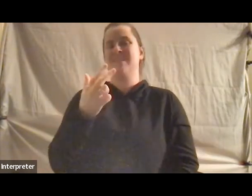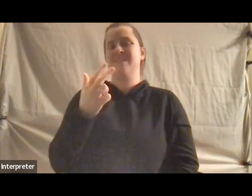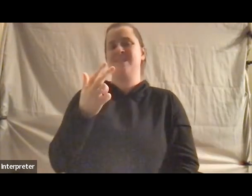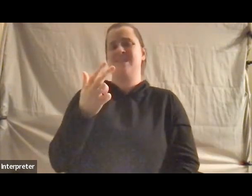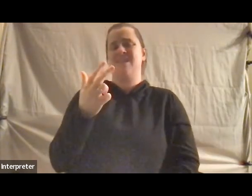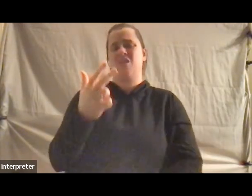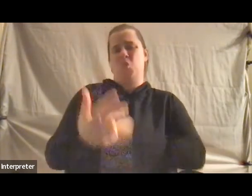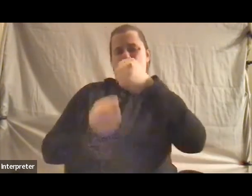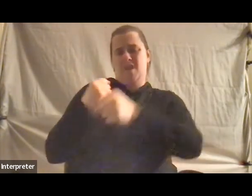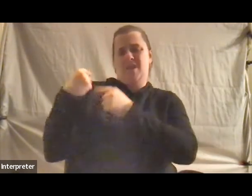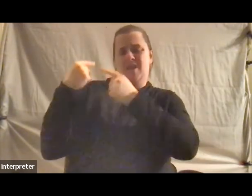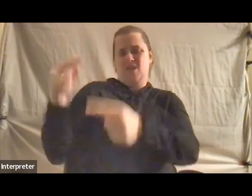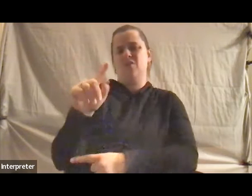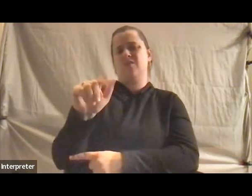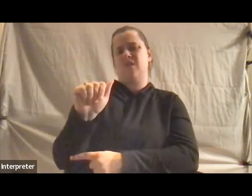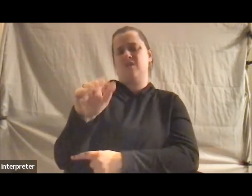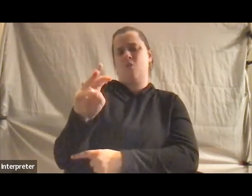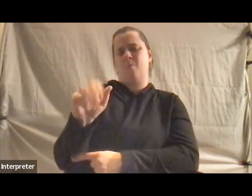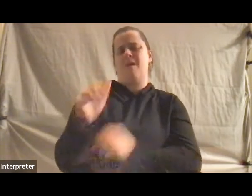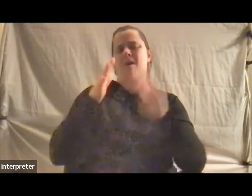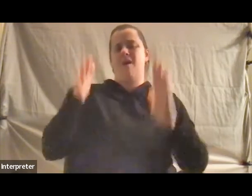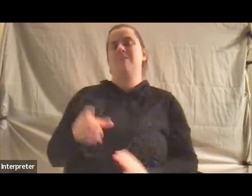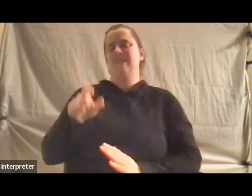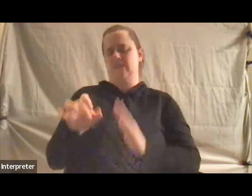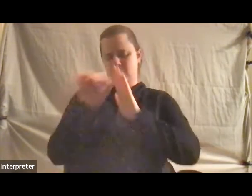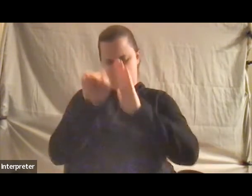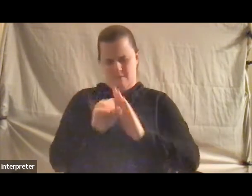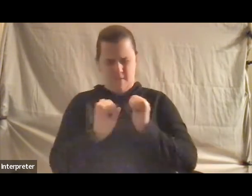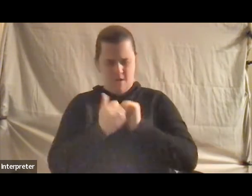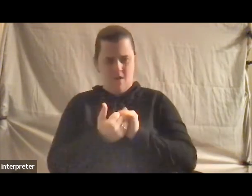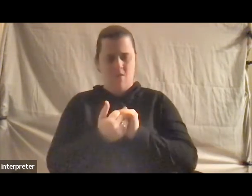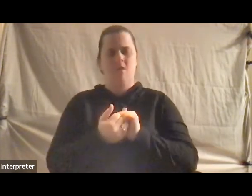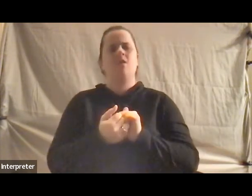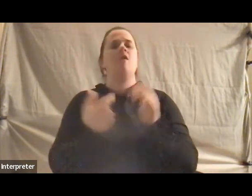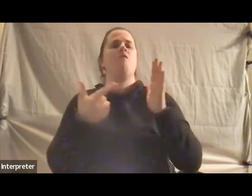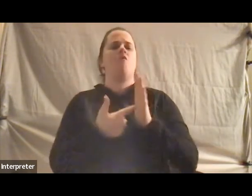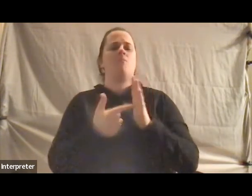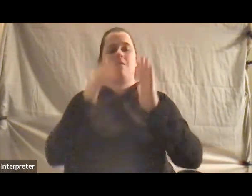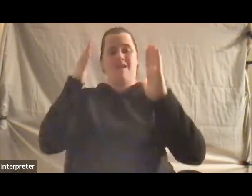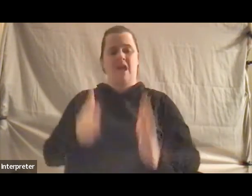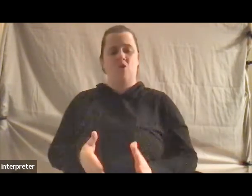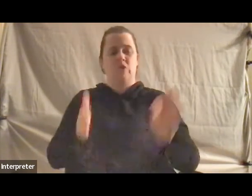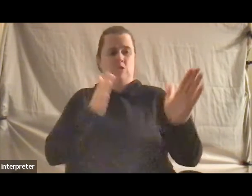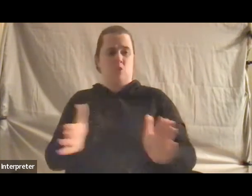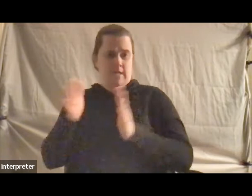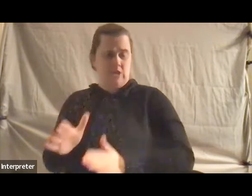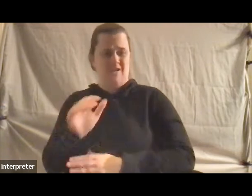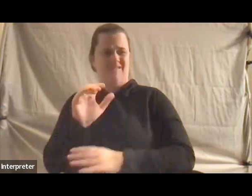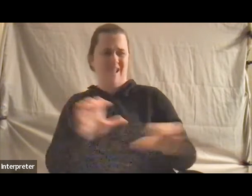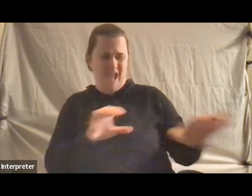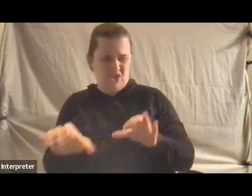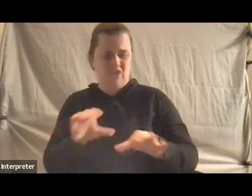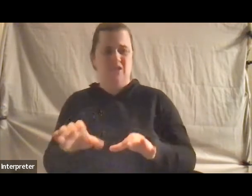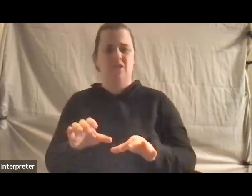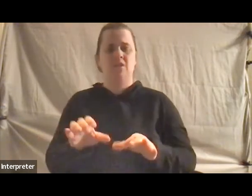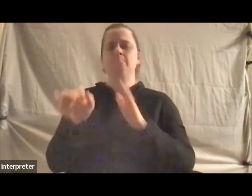Tacoma housing needs were identified as a part of the Affordable Housing Action Strategy, the city has experienced significant changes